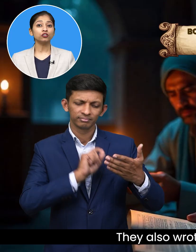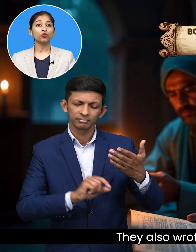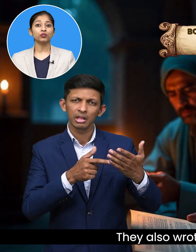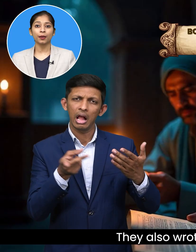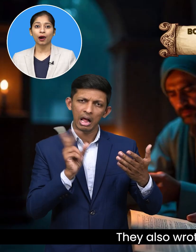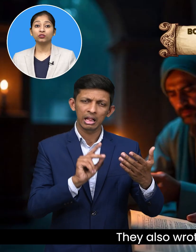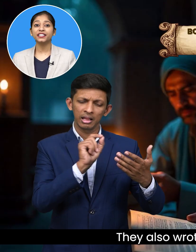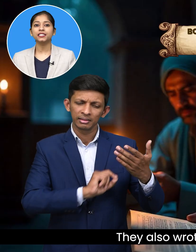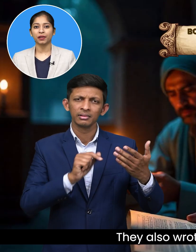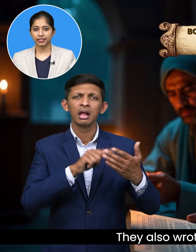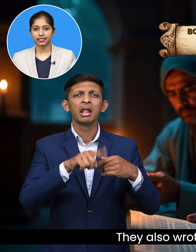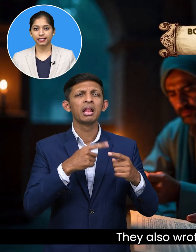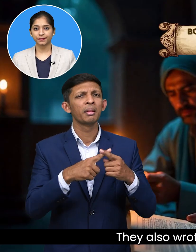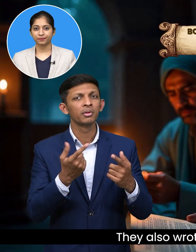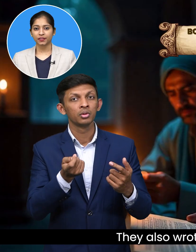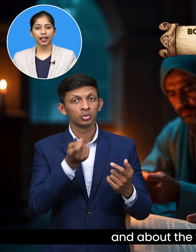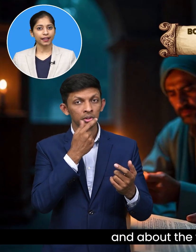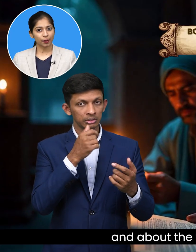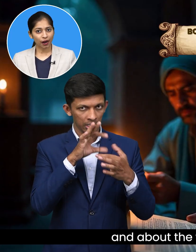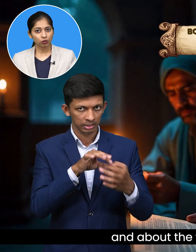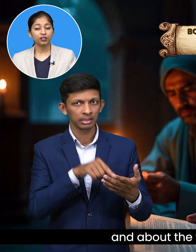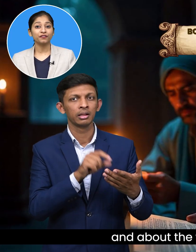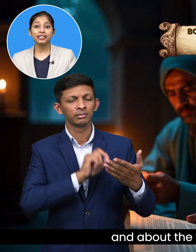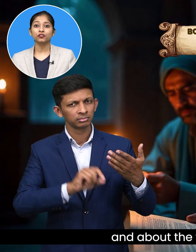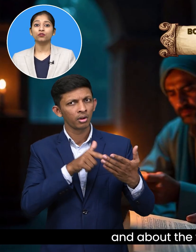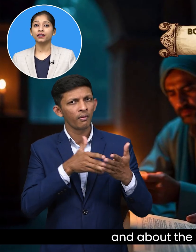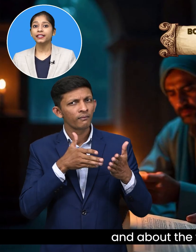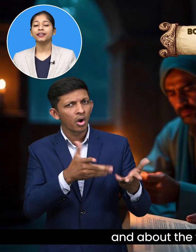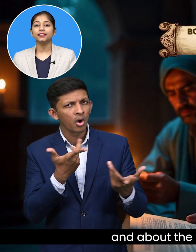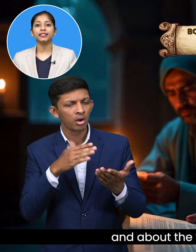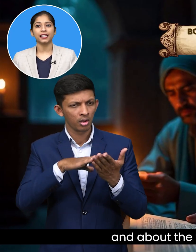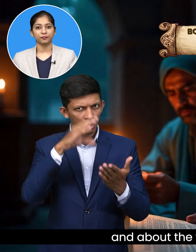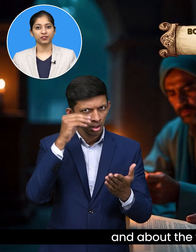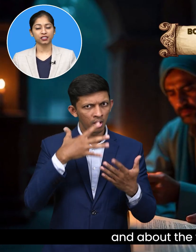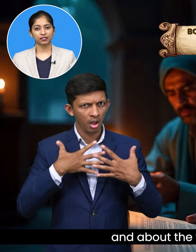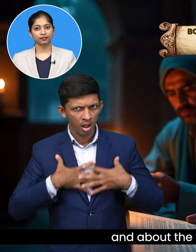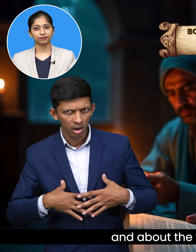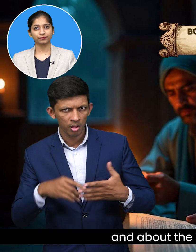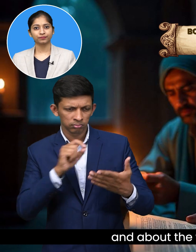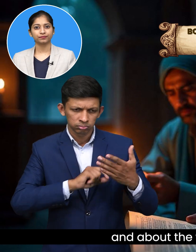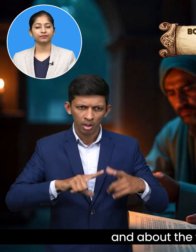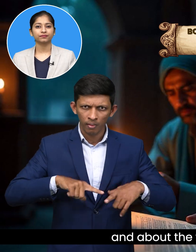They also wrote about these medicines and about the ways to lead healthy lives.